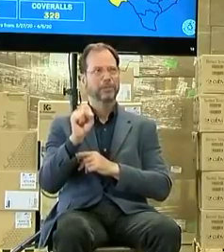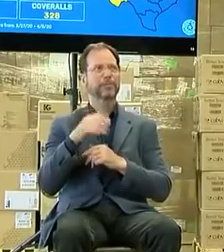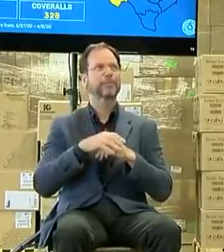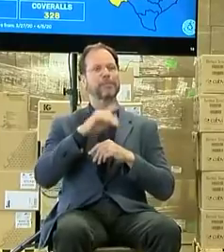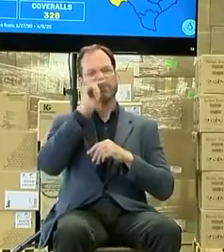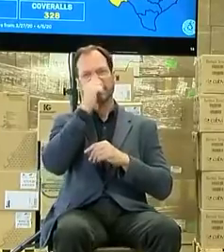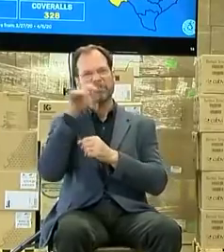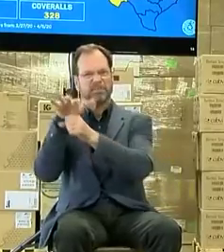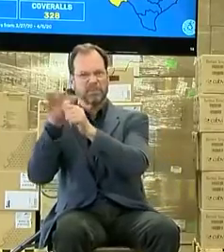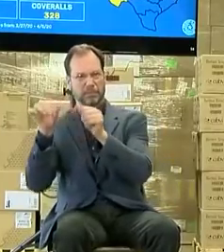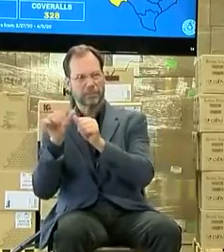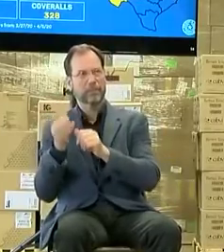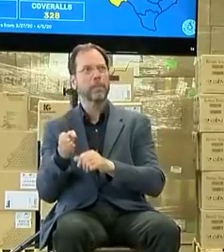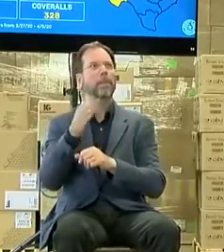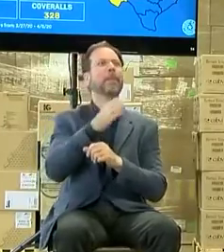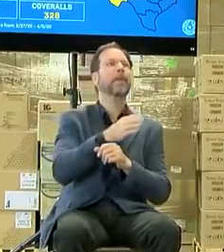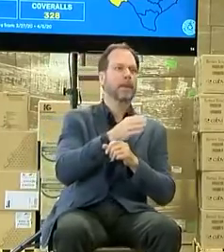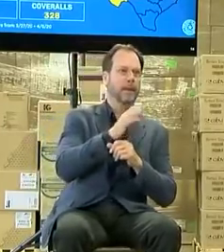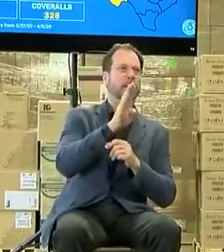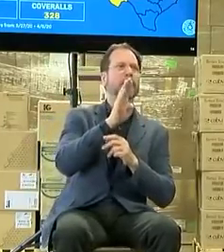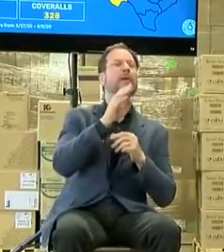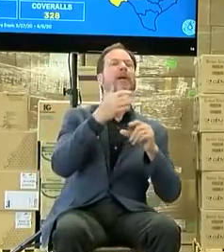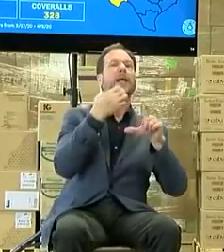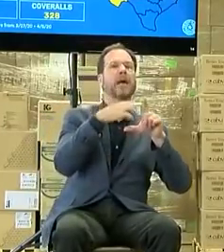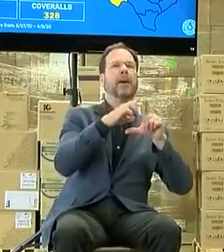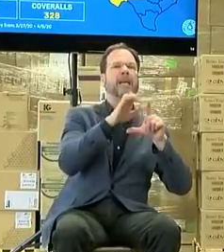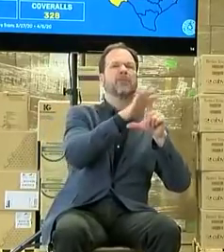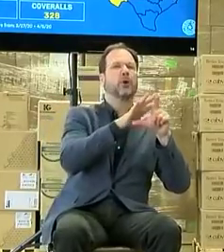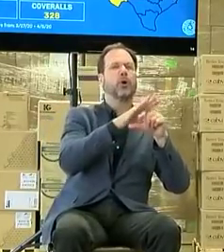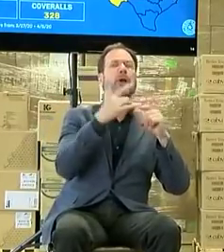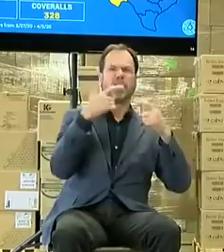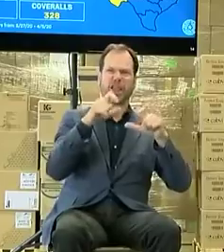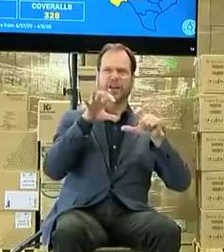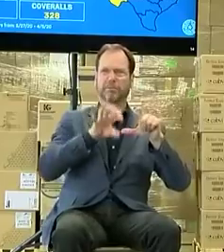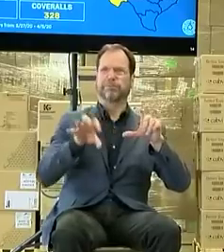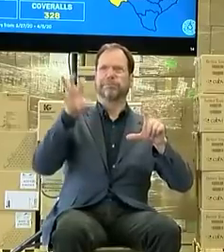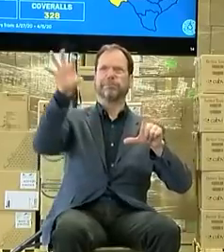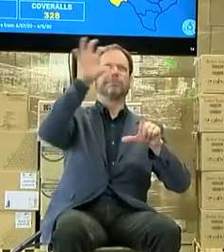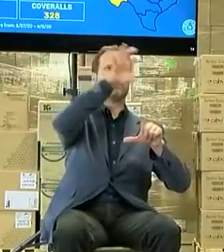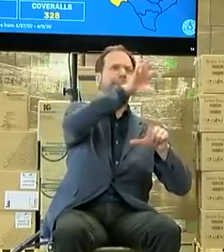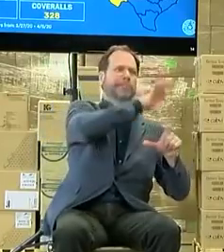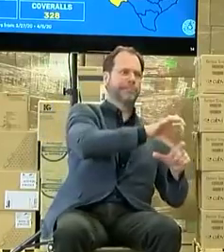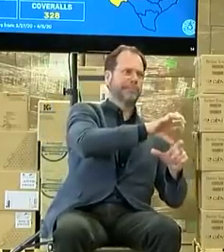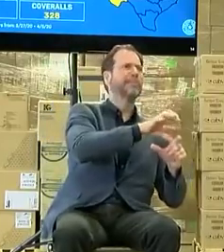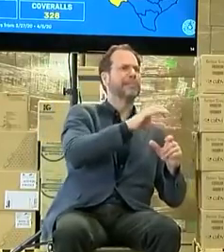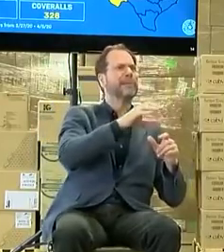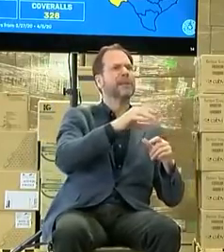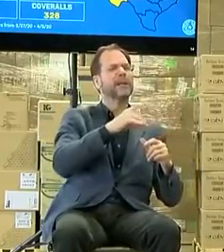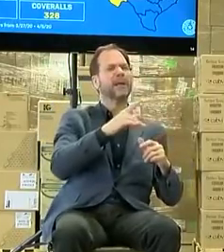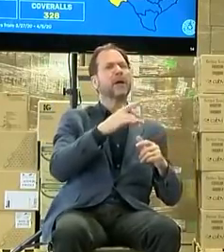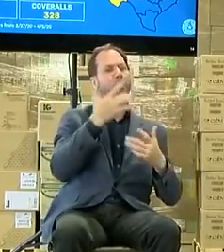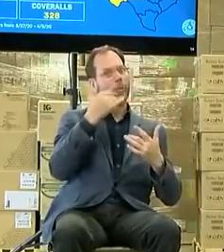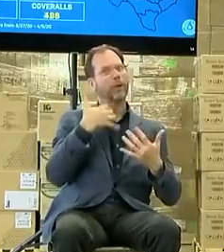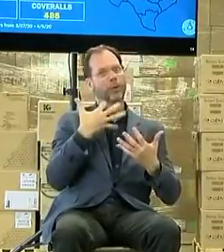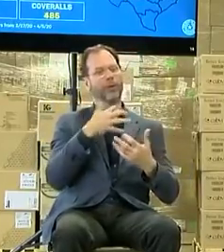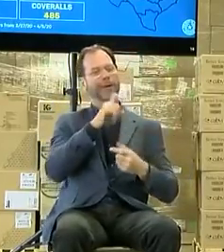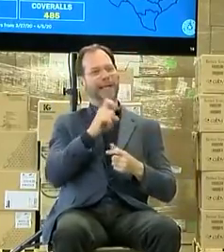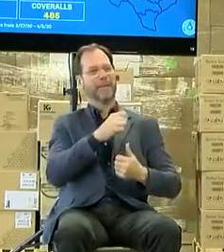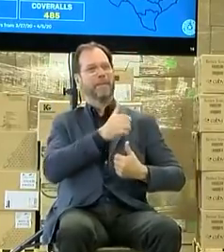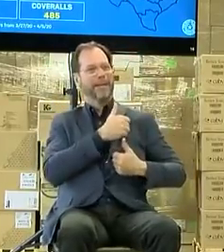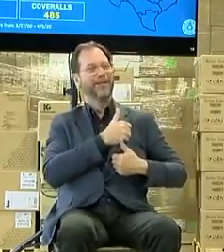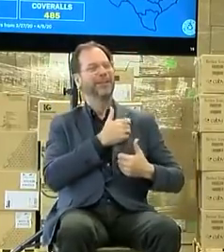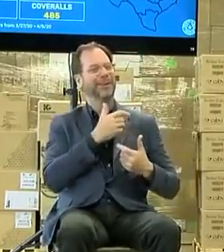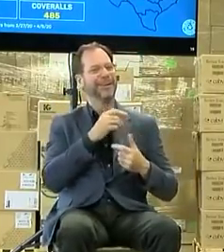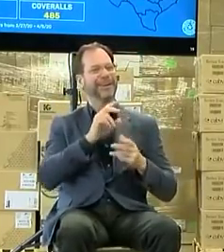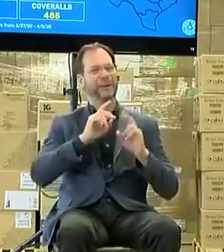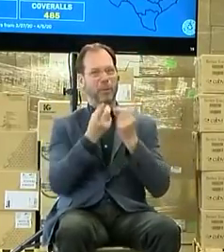Next slide. The border rack, and you can see how these racks are so large and to be closer to need. That's why we're enlisting the help of Texas Military Department in their